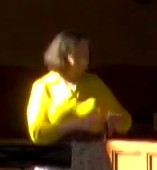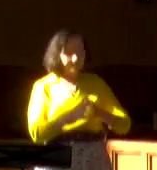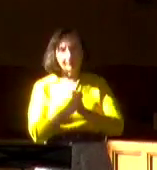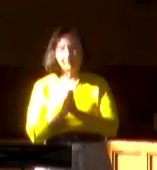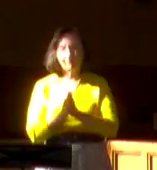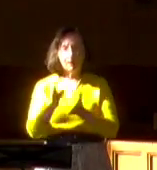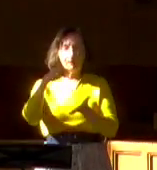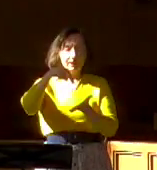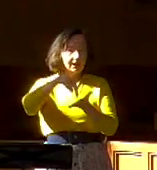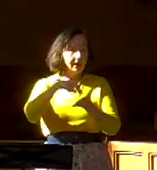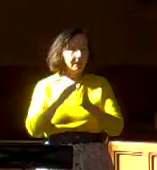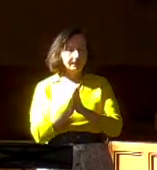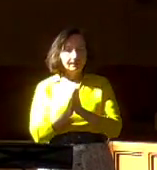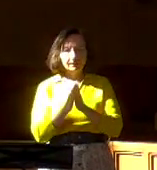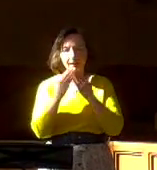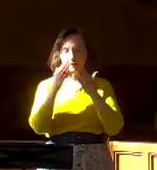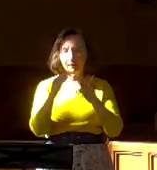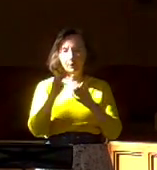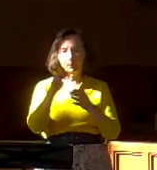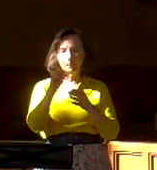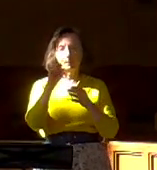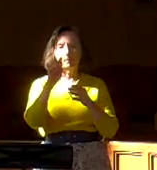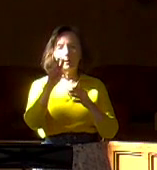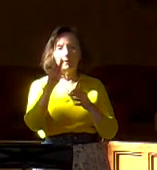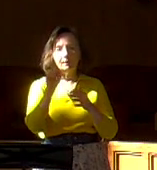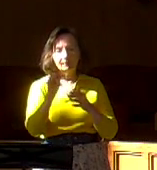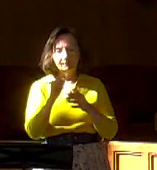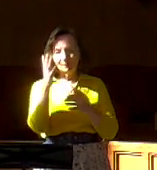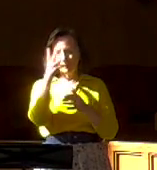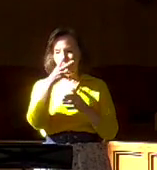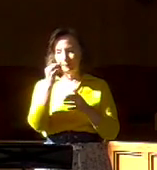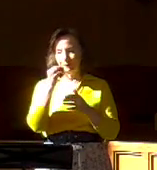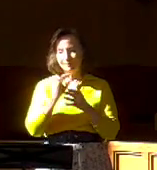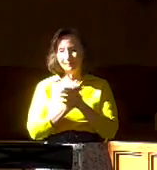Please stand. Thank you, Marva. Beautiful.